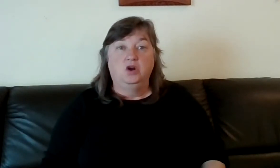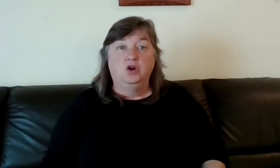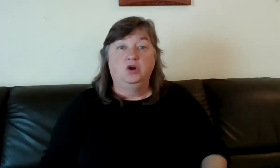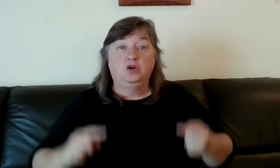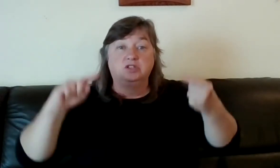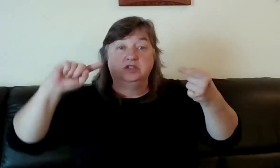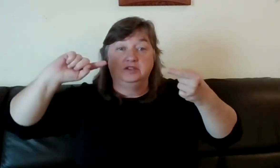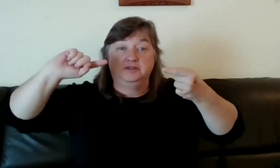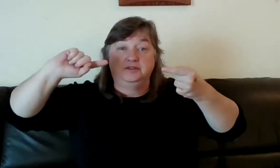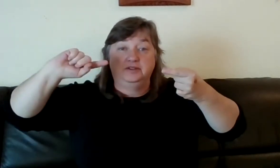Hurt,